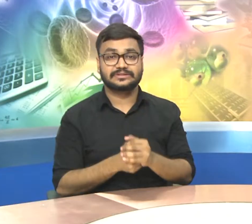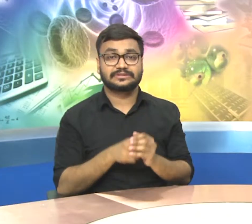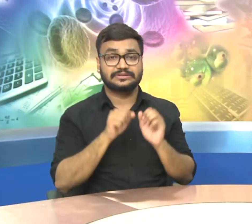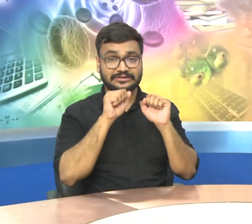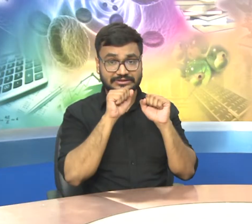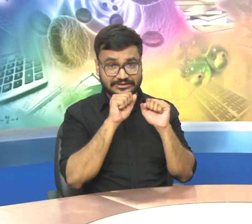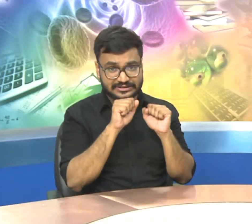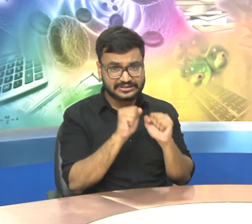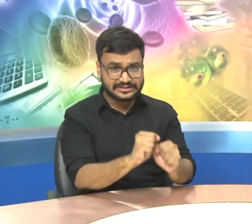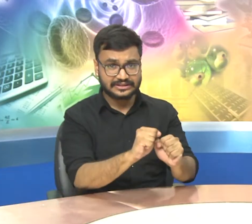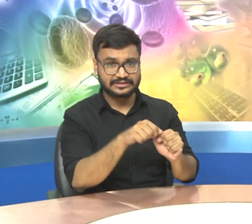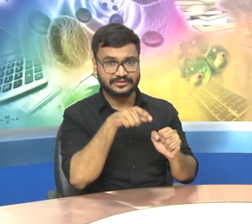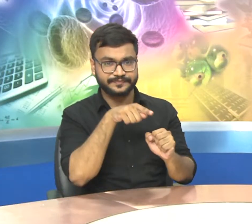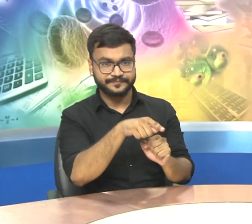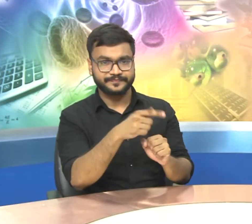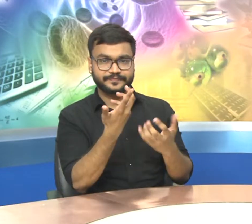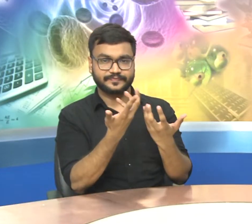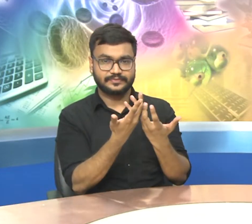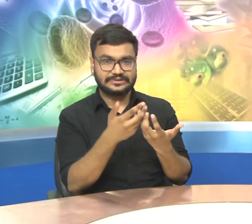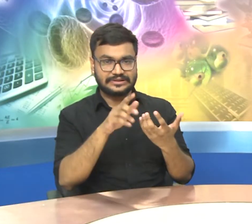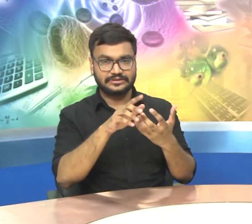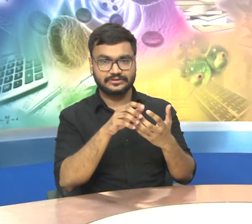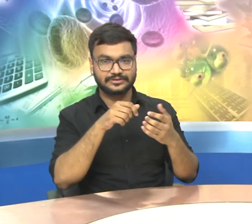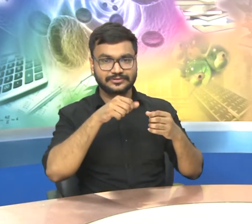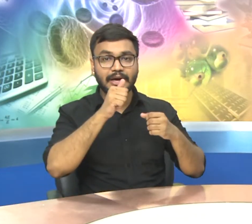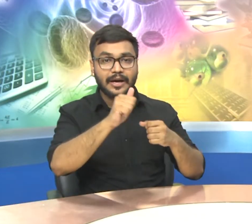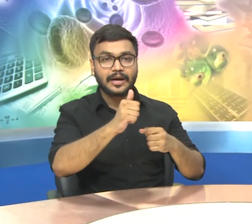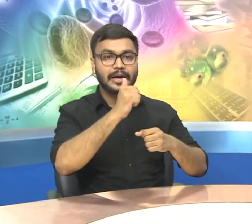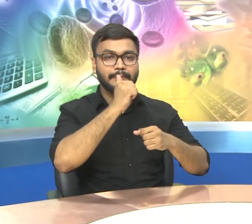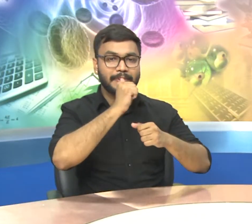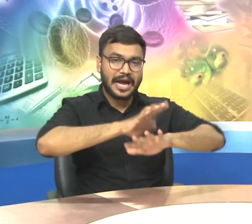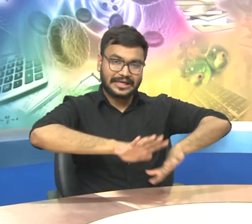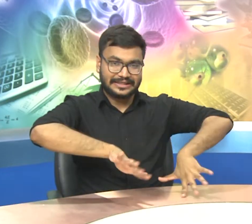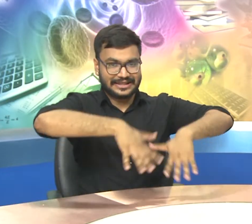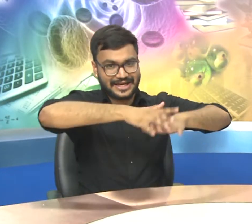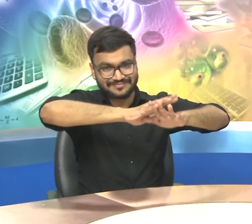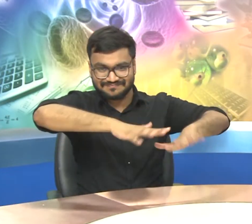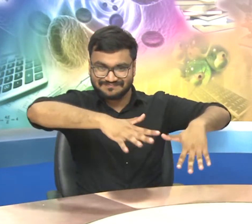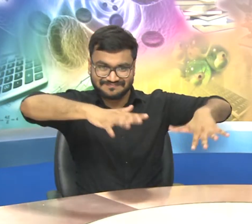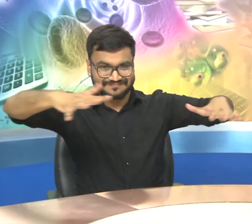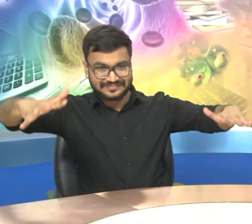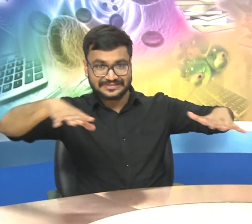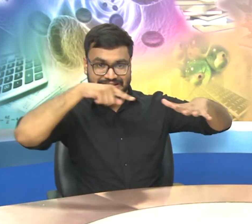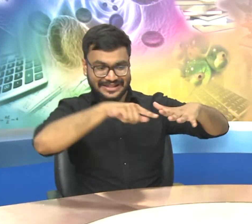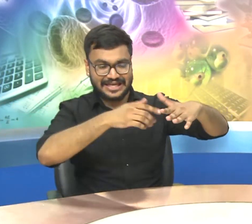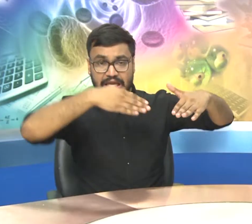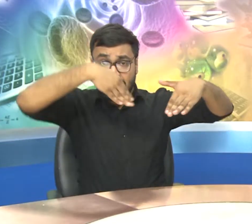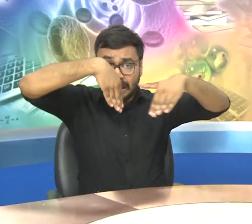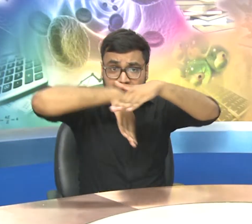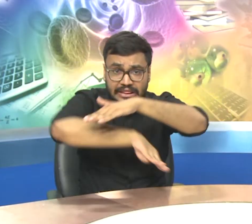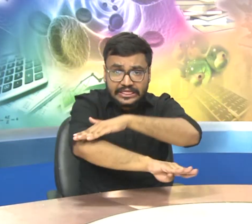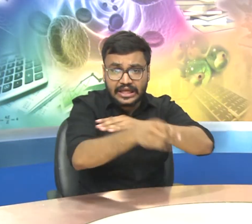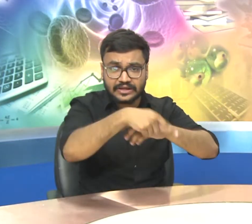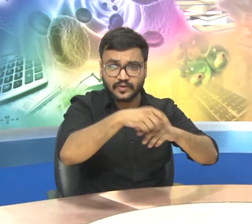These are arranged in concentric zones from periphery to the deeper